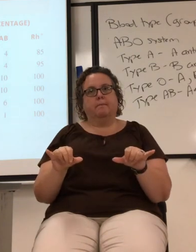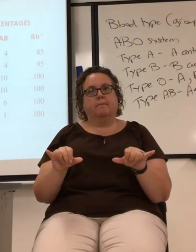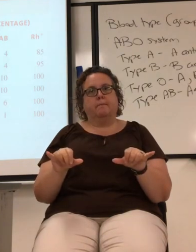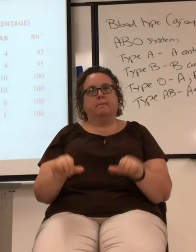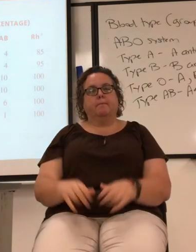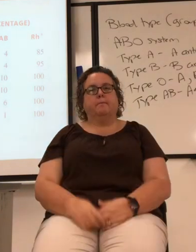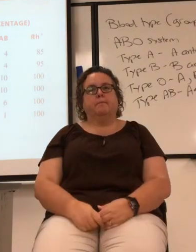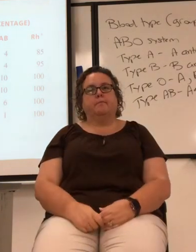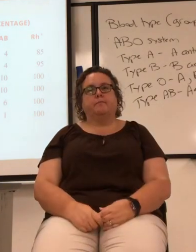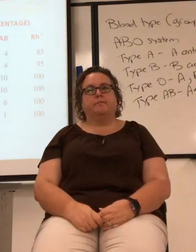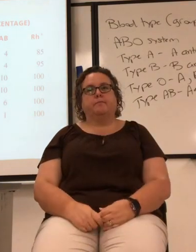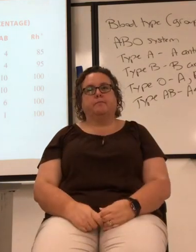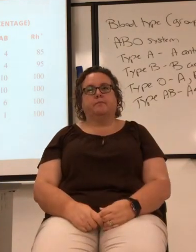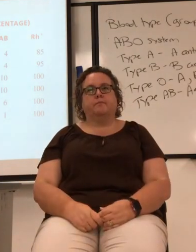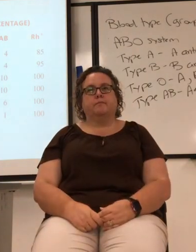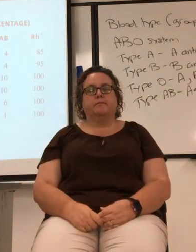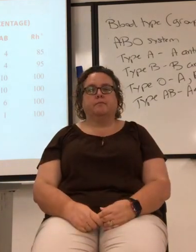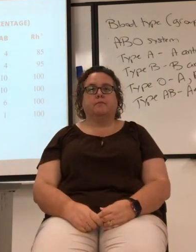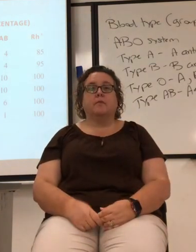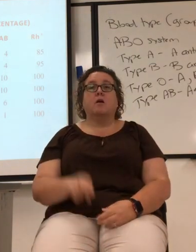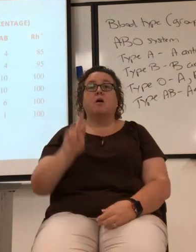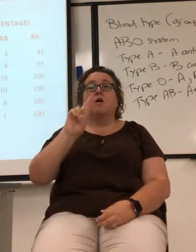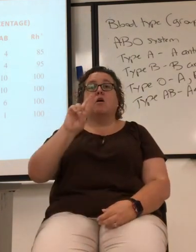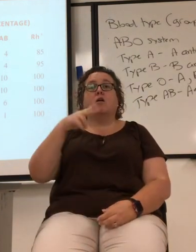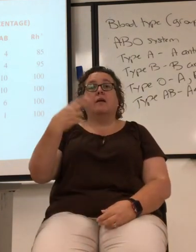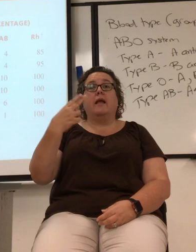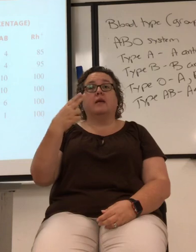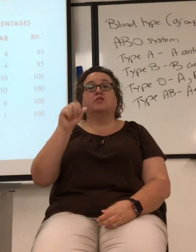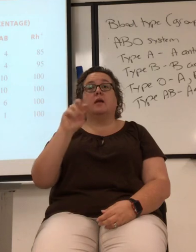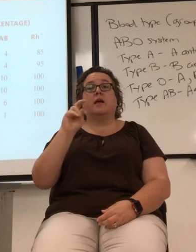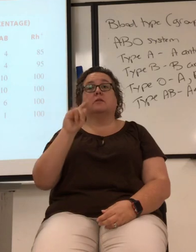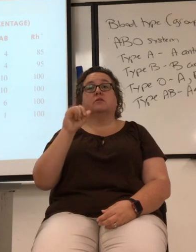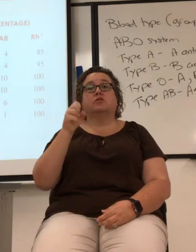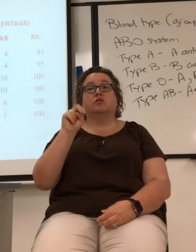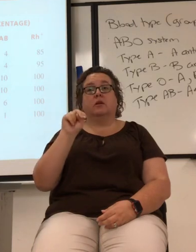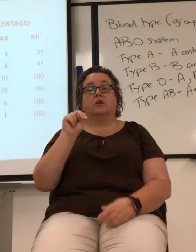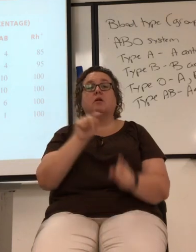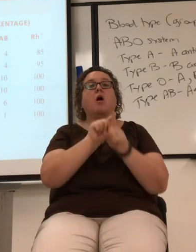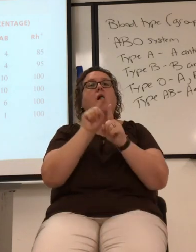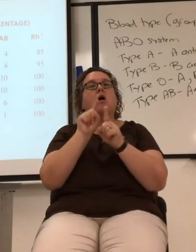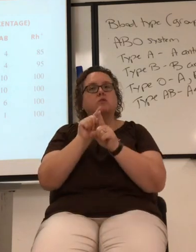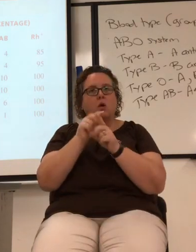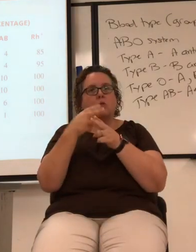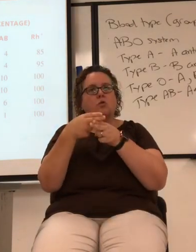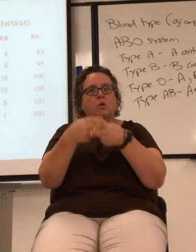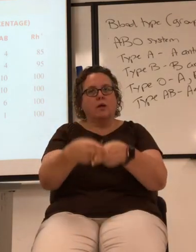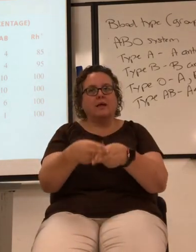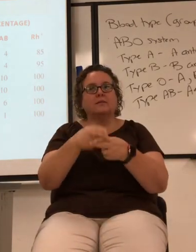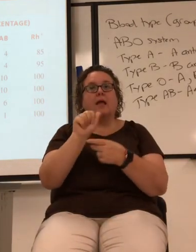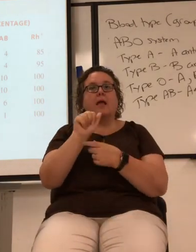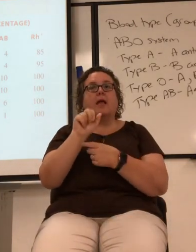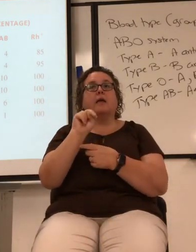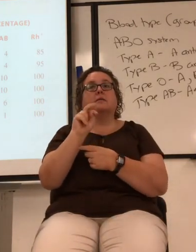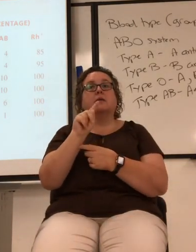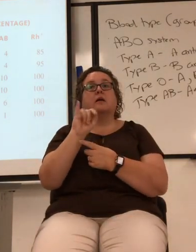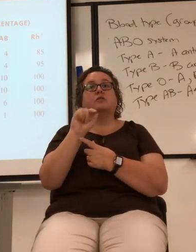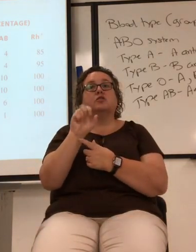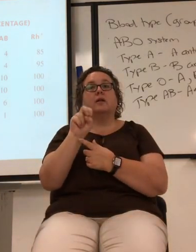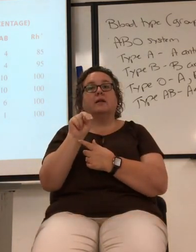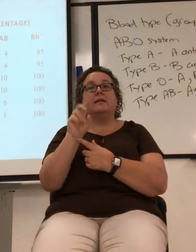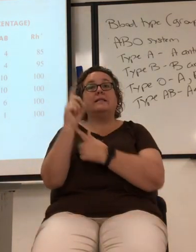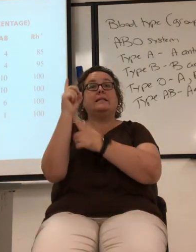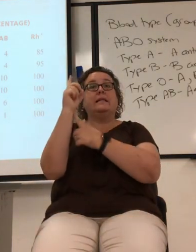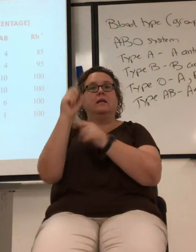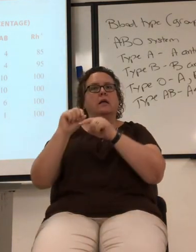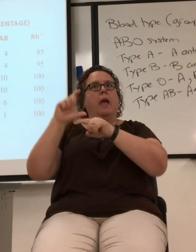RH antigen, also known as antigen D, type D,